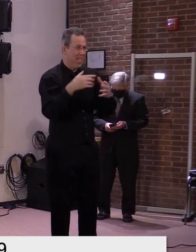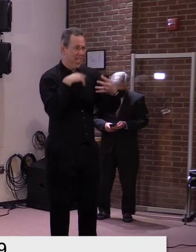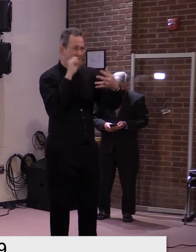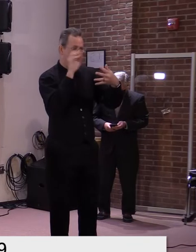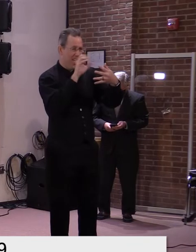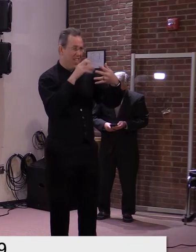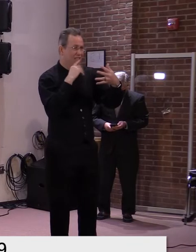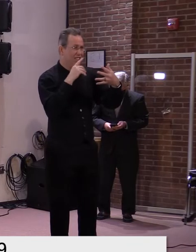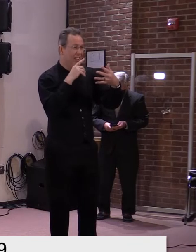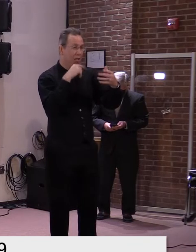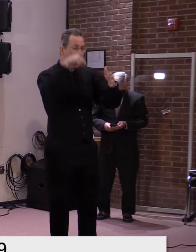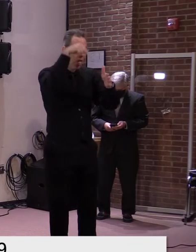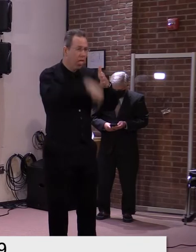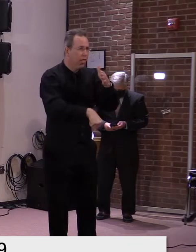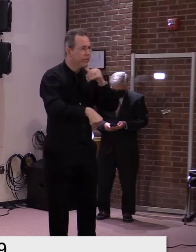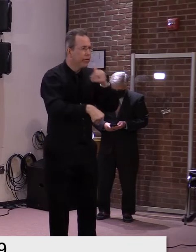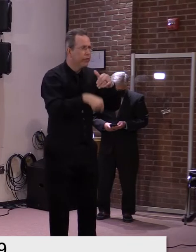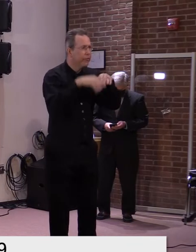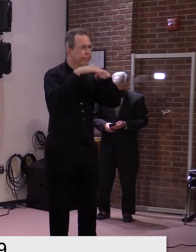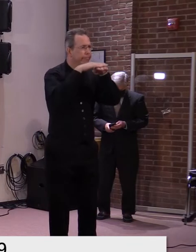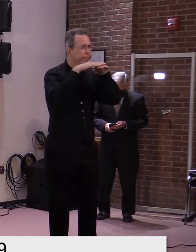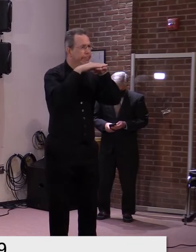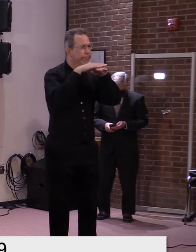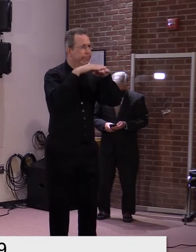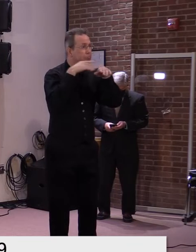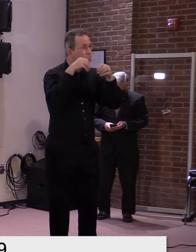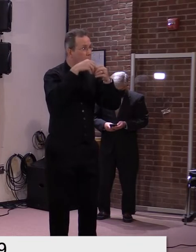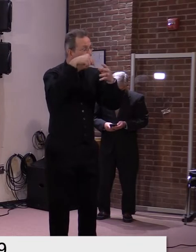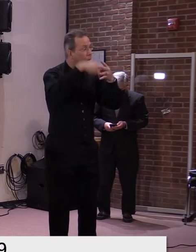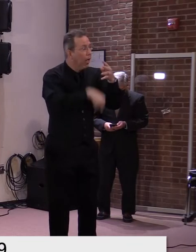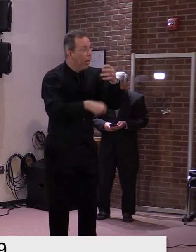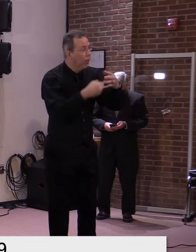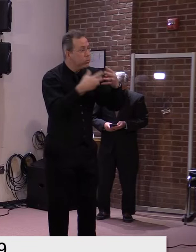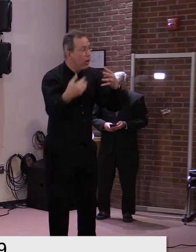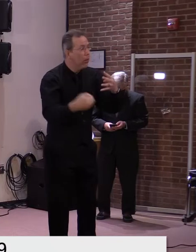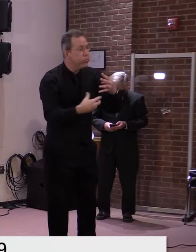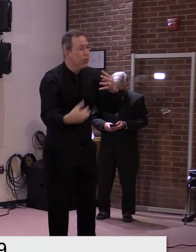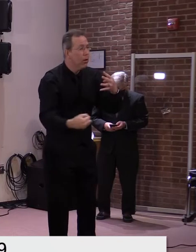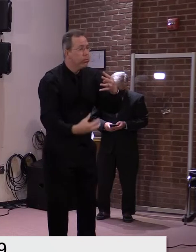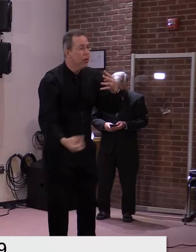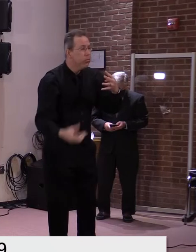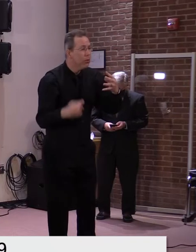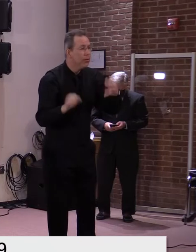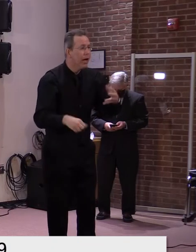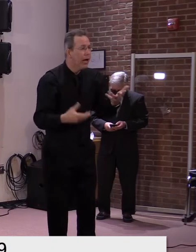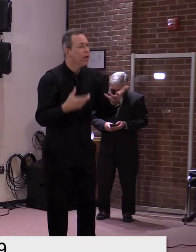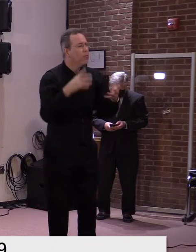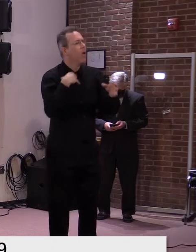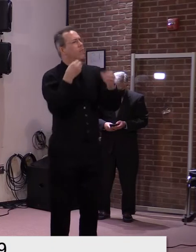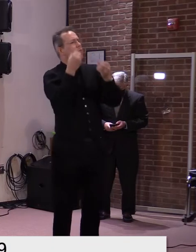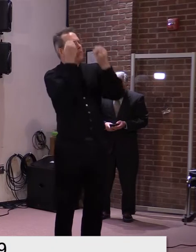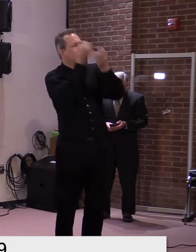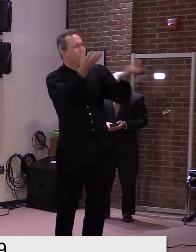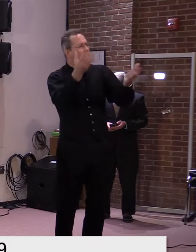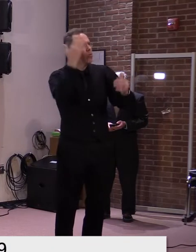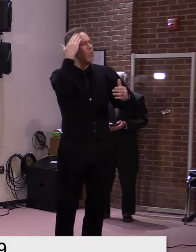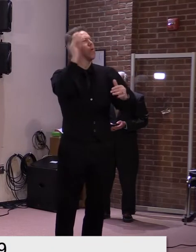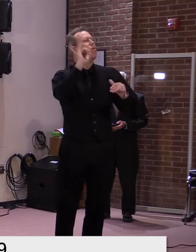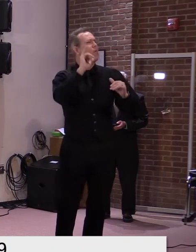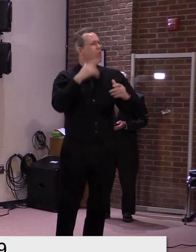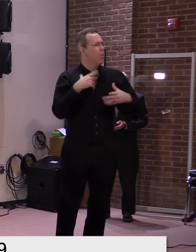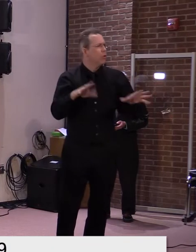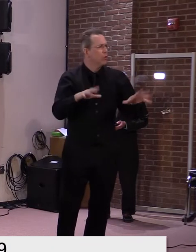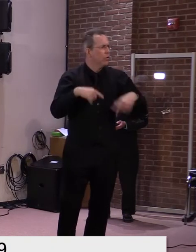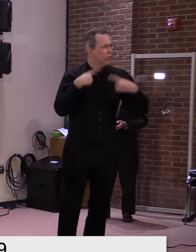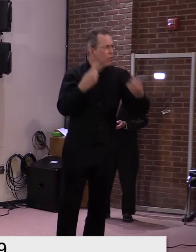Rescue Plan. There are many details still to learn, federal guidance and rules to be issued, and conversations with the legislature to be